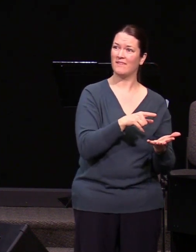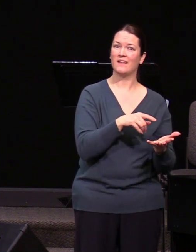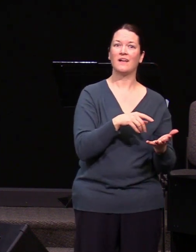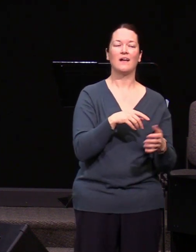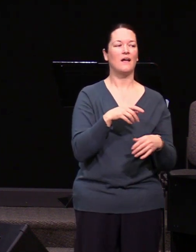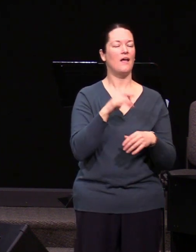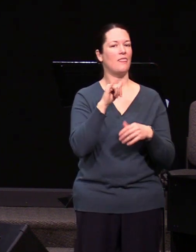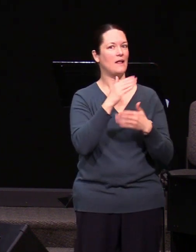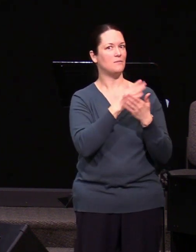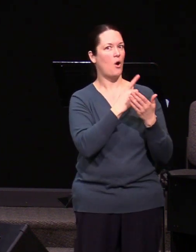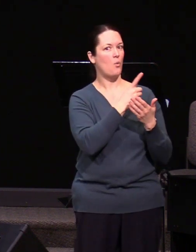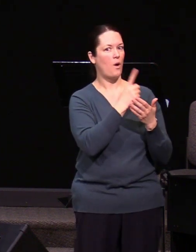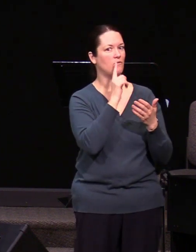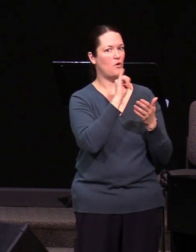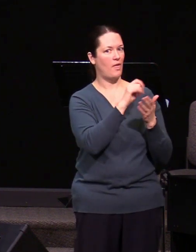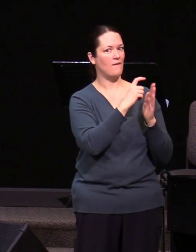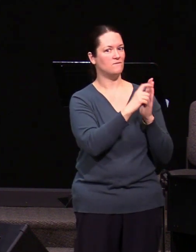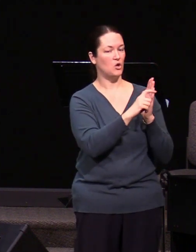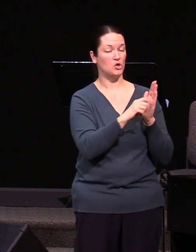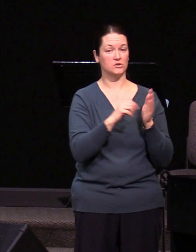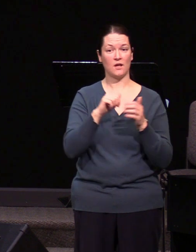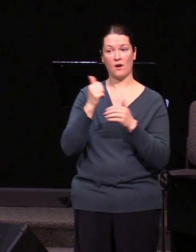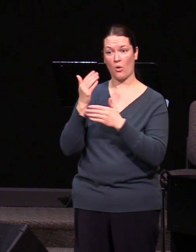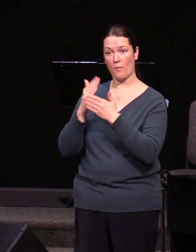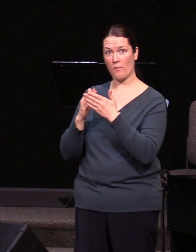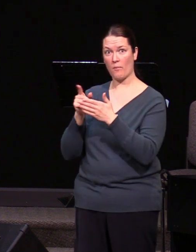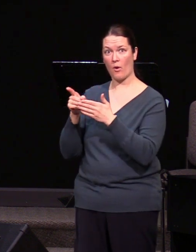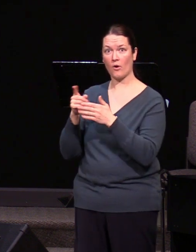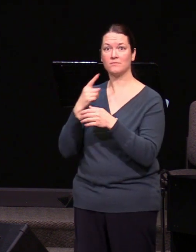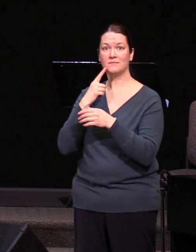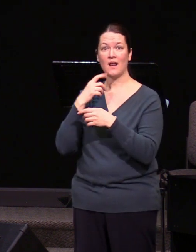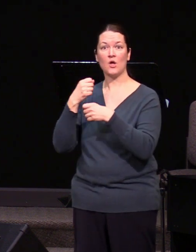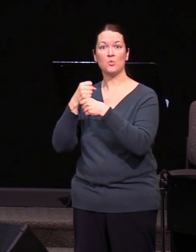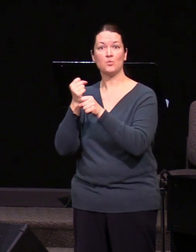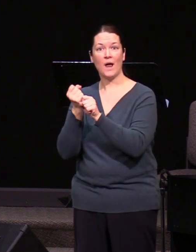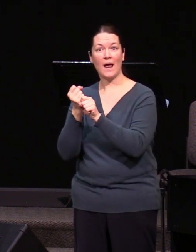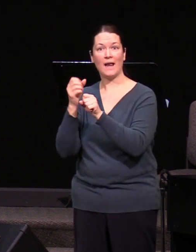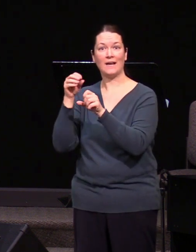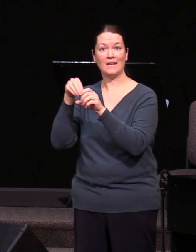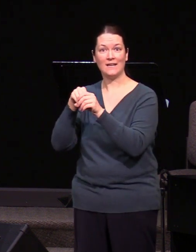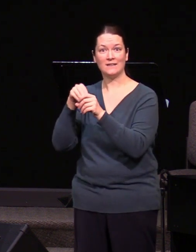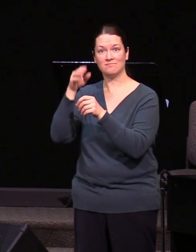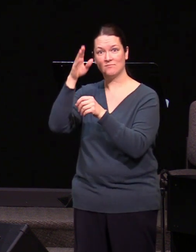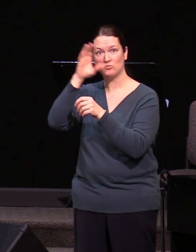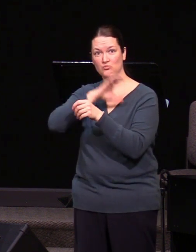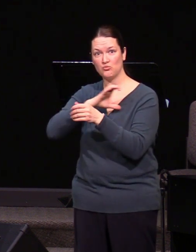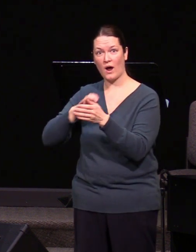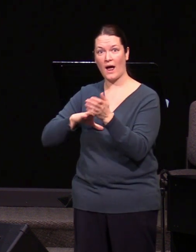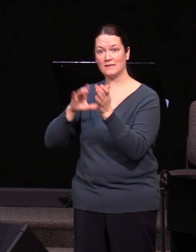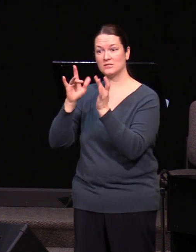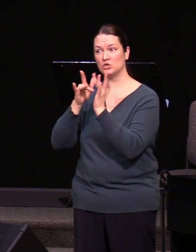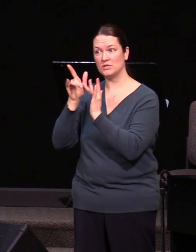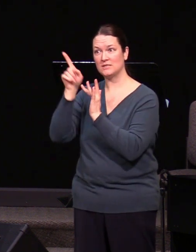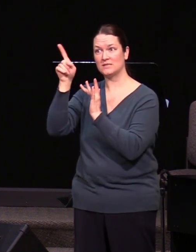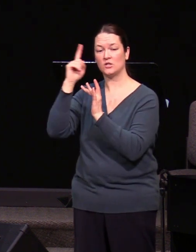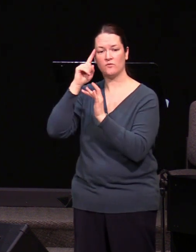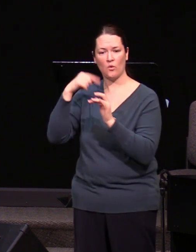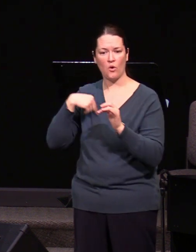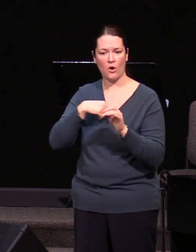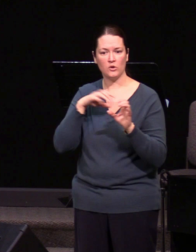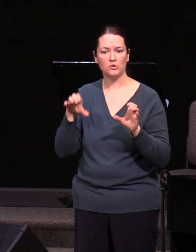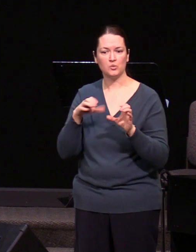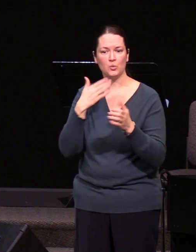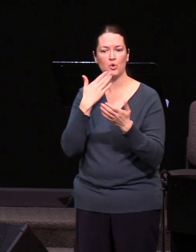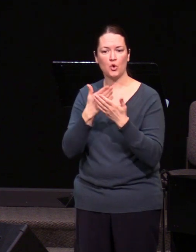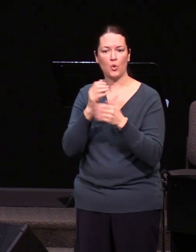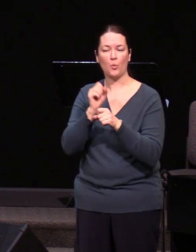that. Part two, created in Christ Jesus to do good works, which God prepared in advance for us